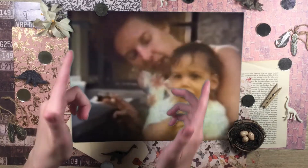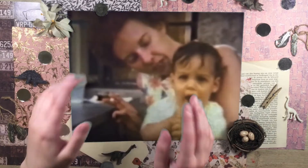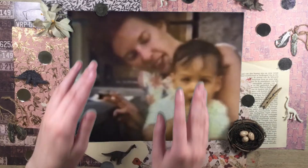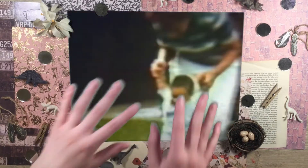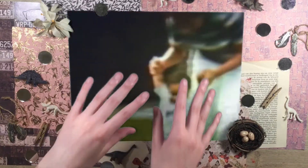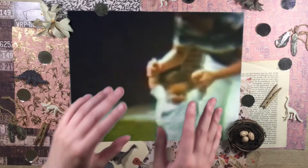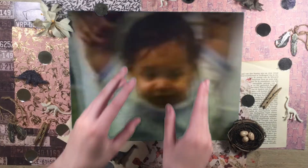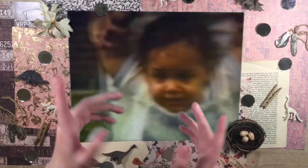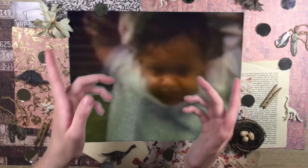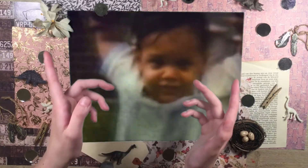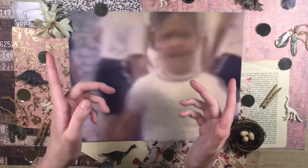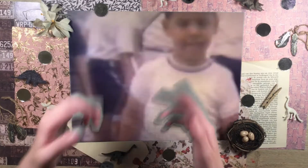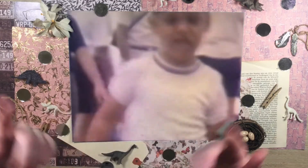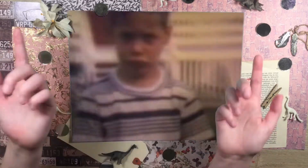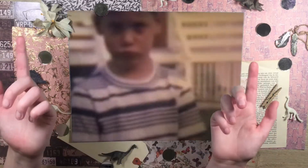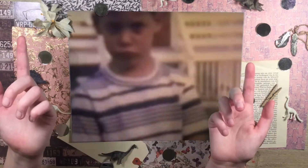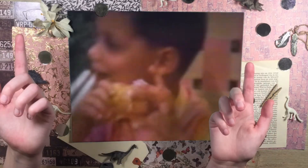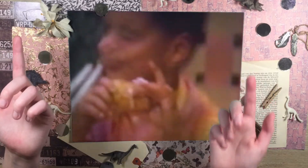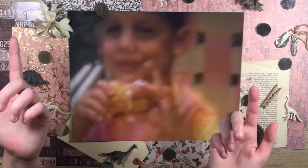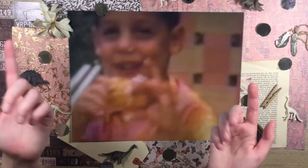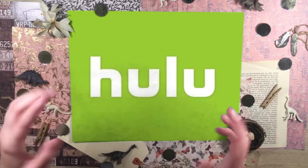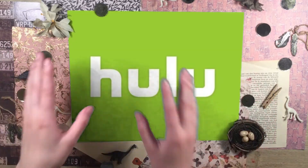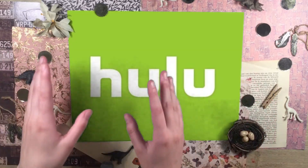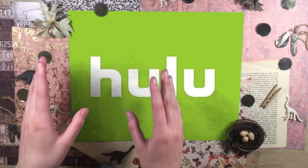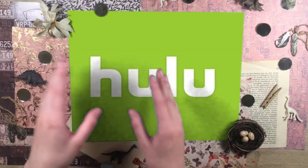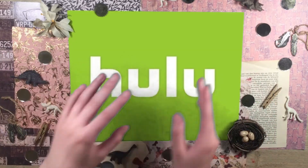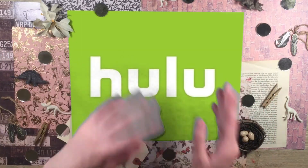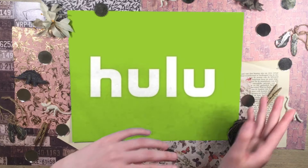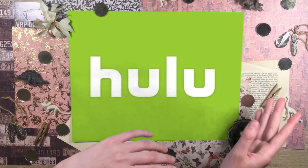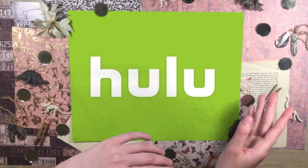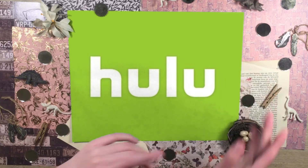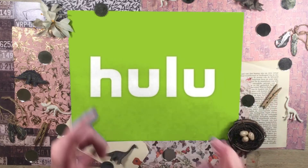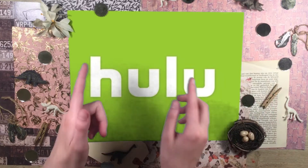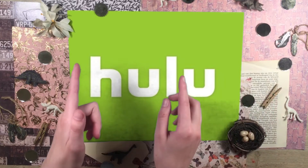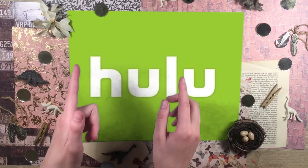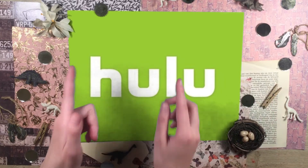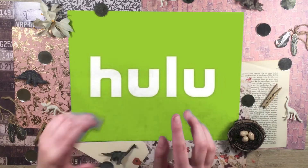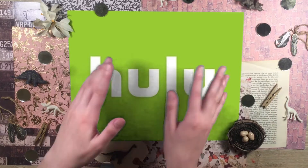find a more fitting conclusion. Three Identical Strangers is available to watch on Hulu. And if any of